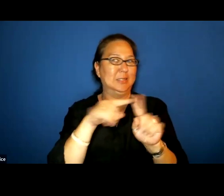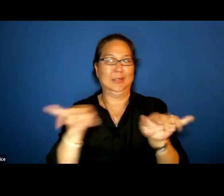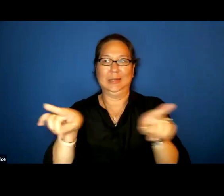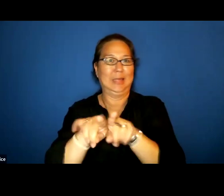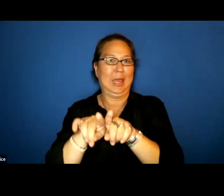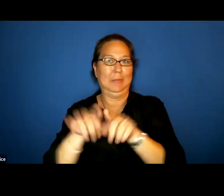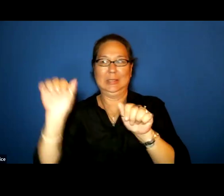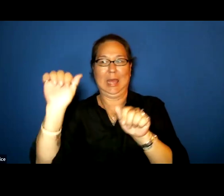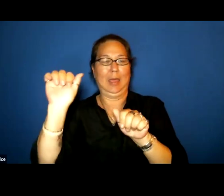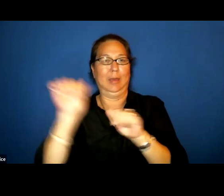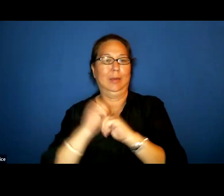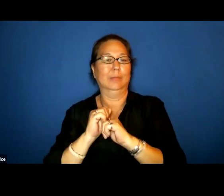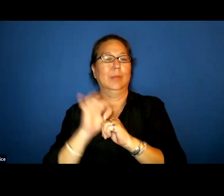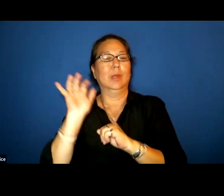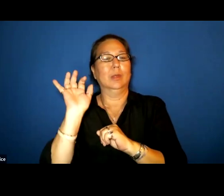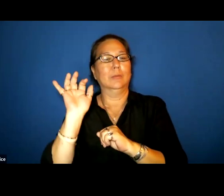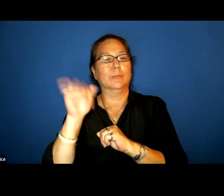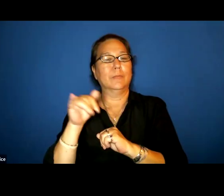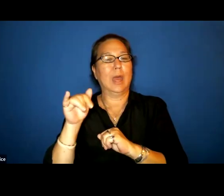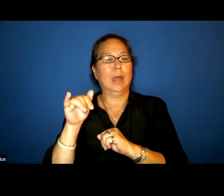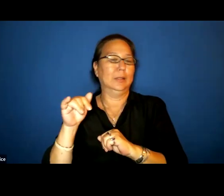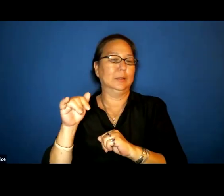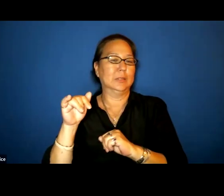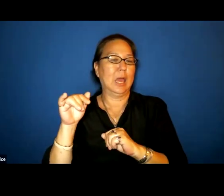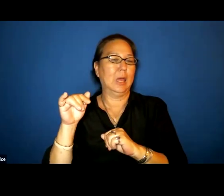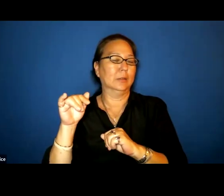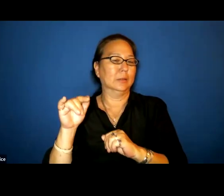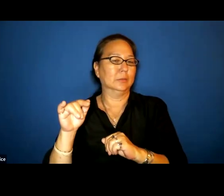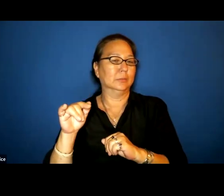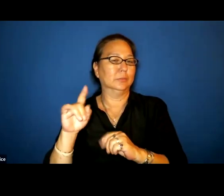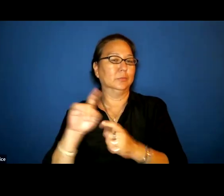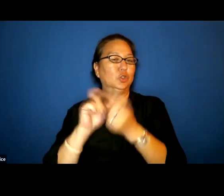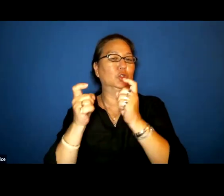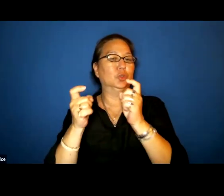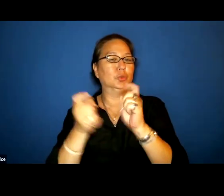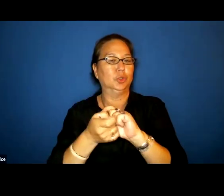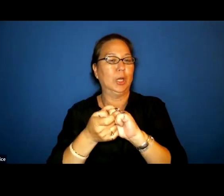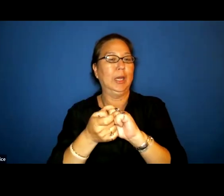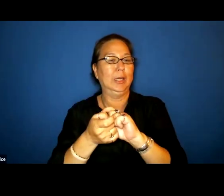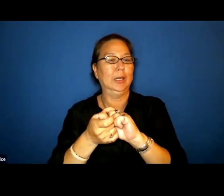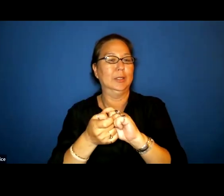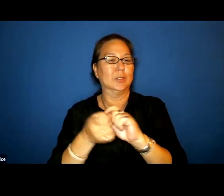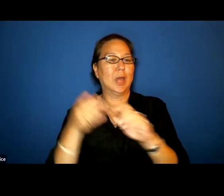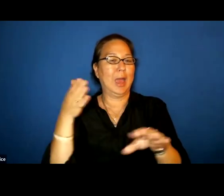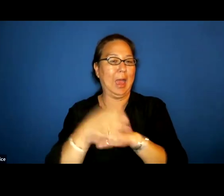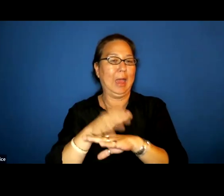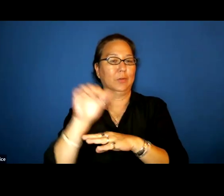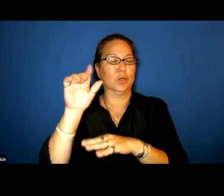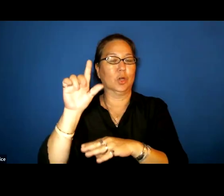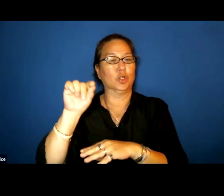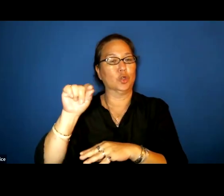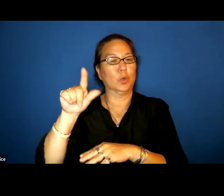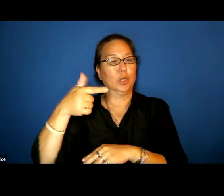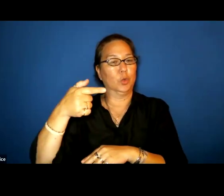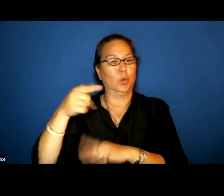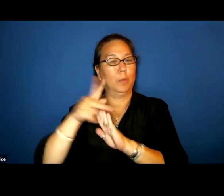implementation changes that was made after the 2021 policy was passed was that we changed from using a 12-point GPA to an